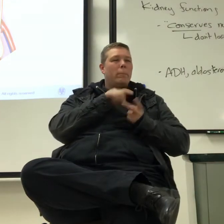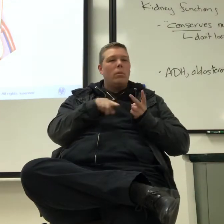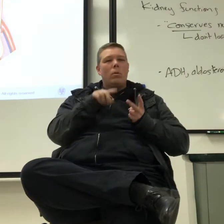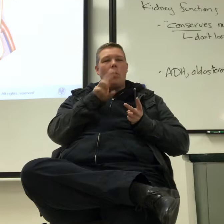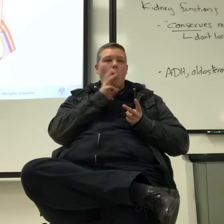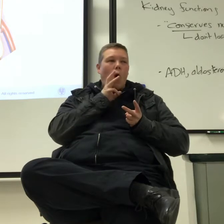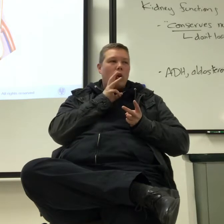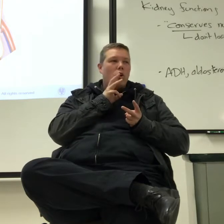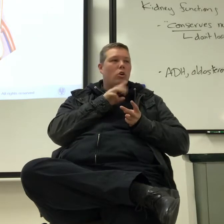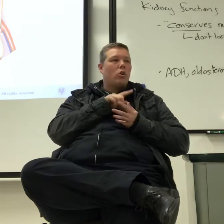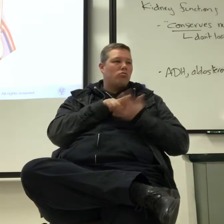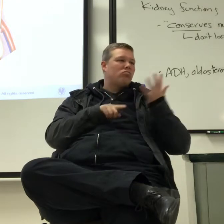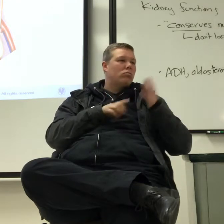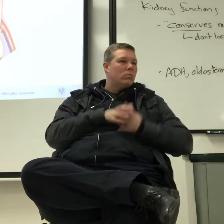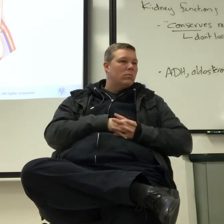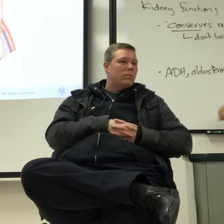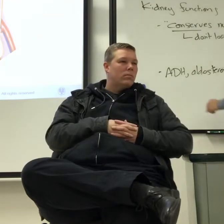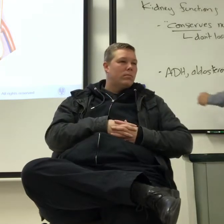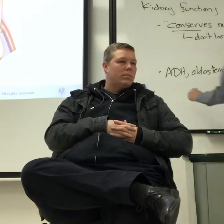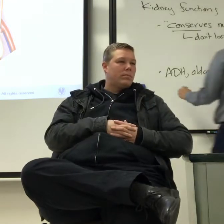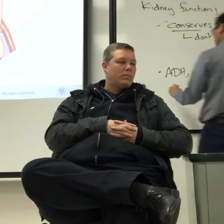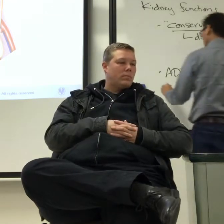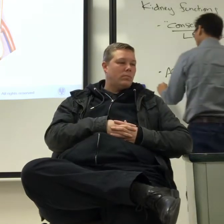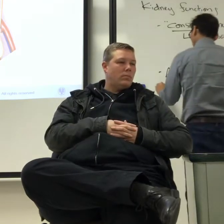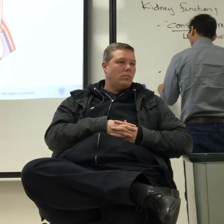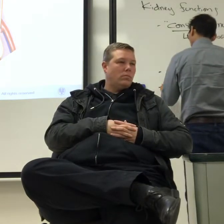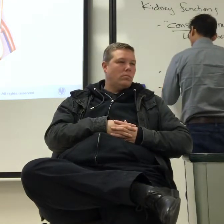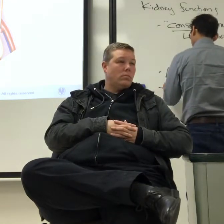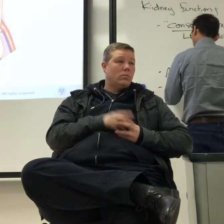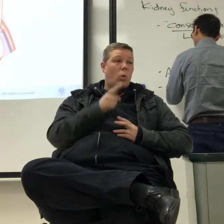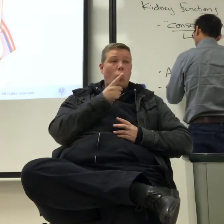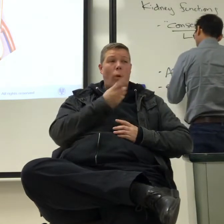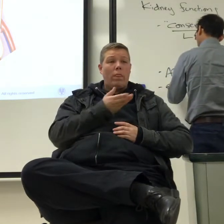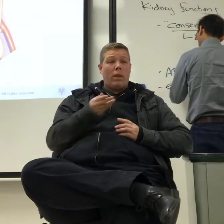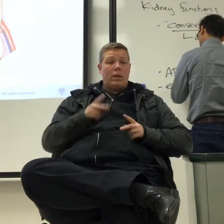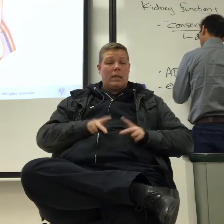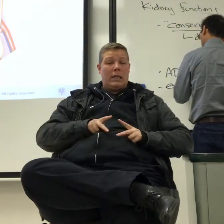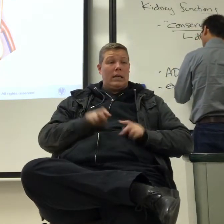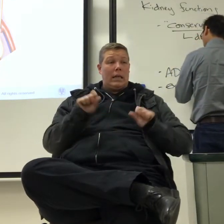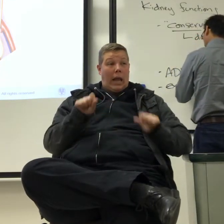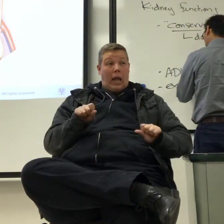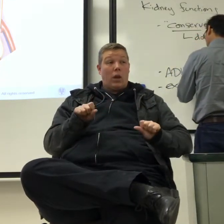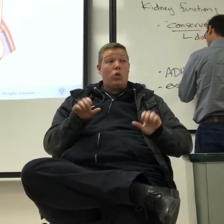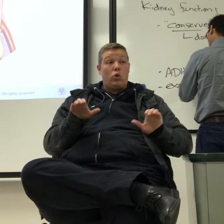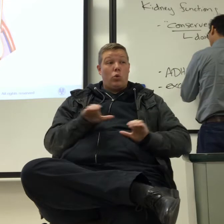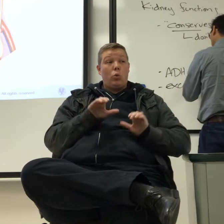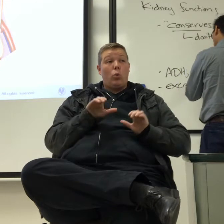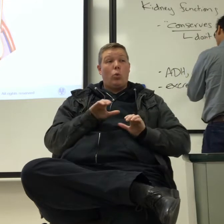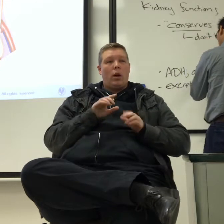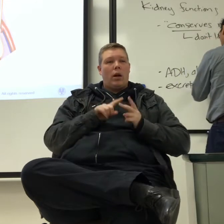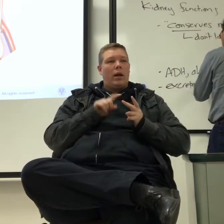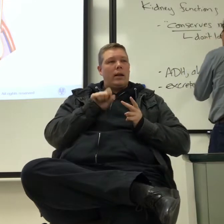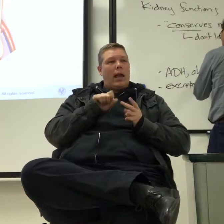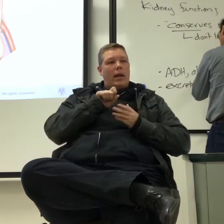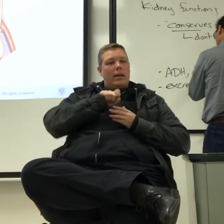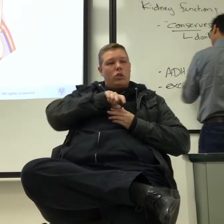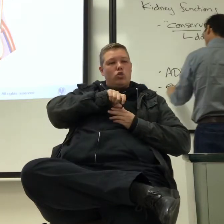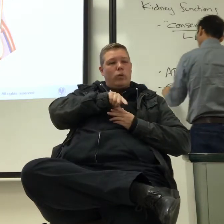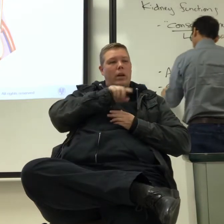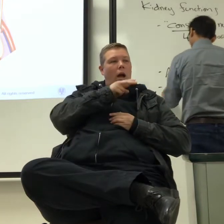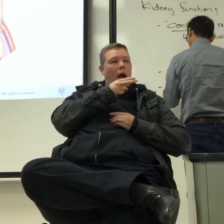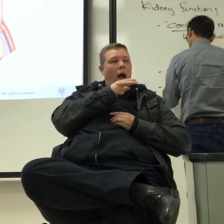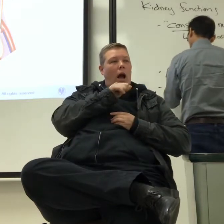Critical in acid-base balance. So one thing that the kidney can do is it can excrete hydrogen ions